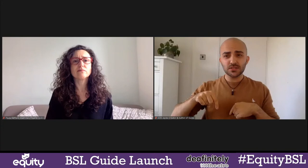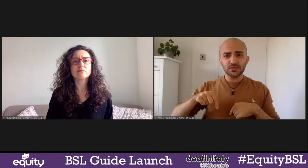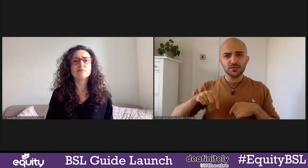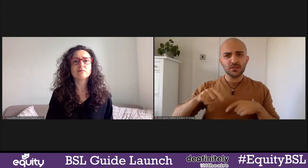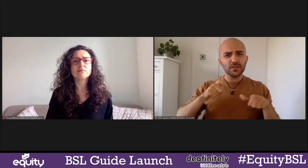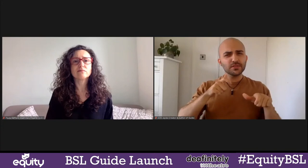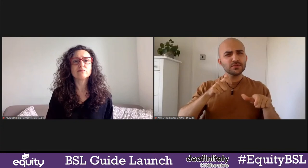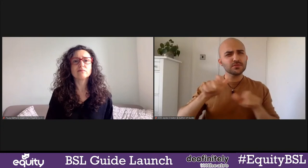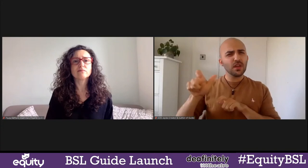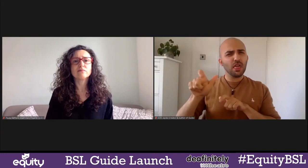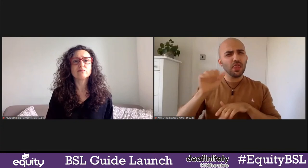in England,